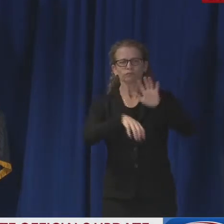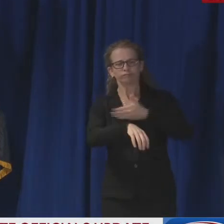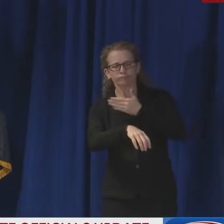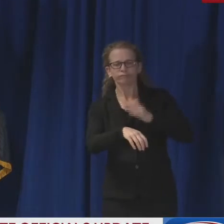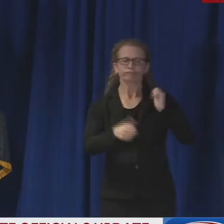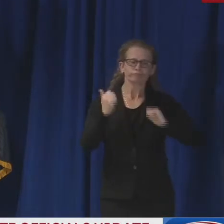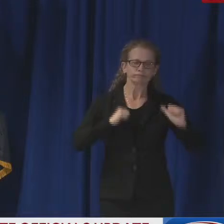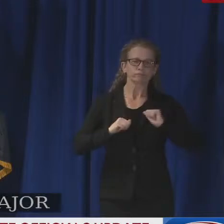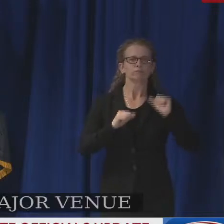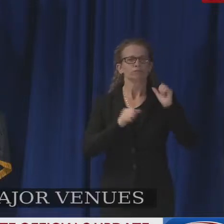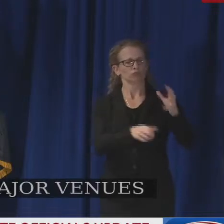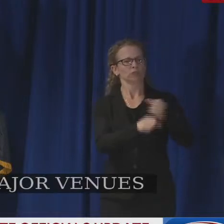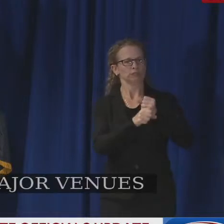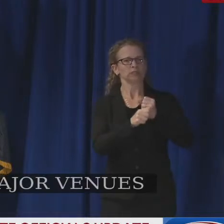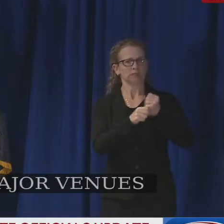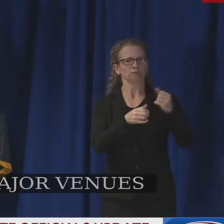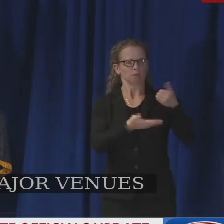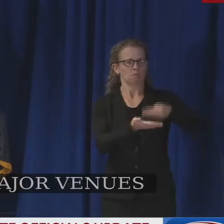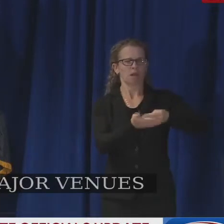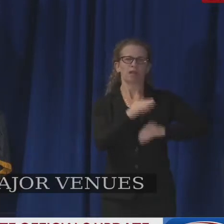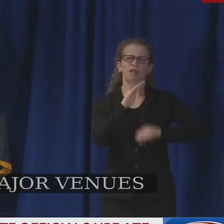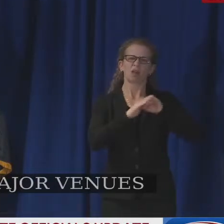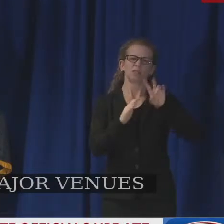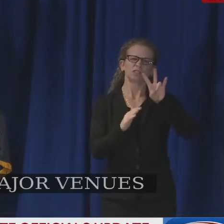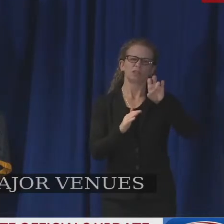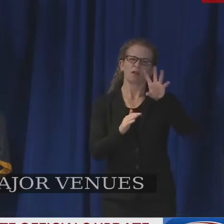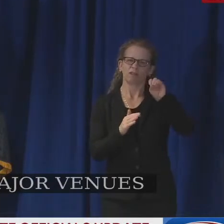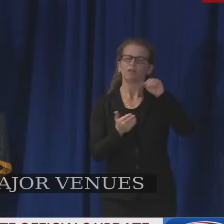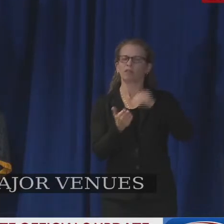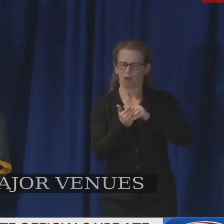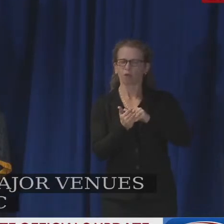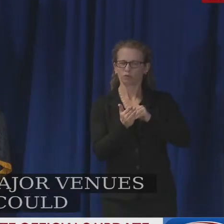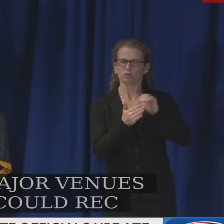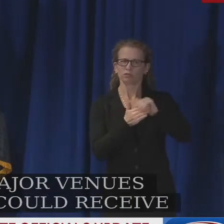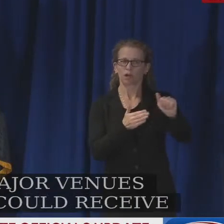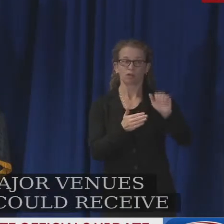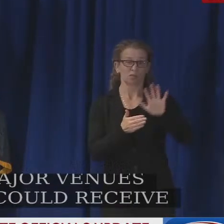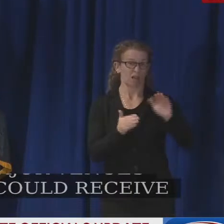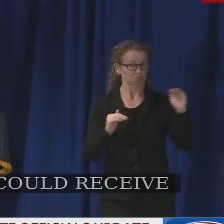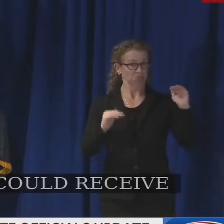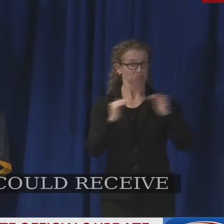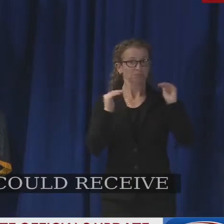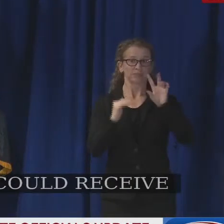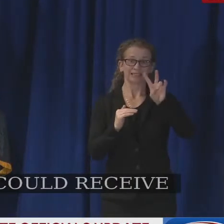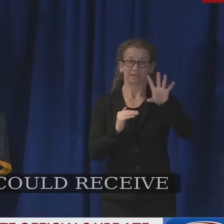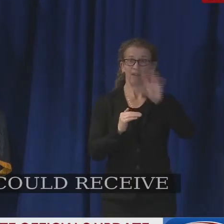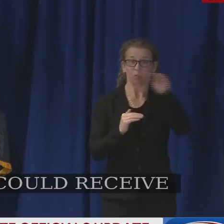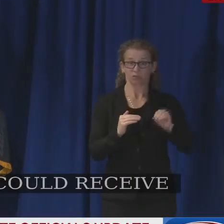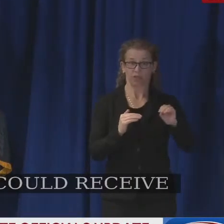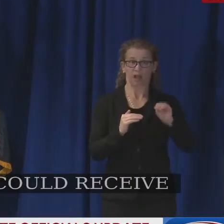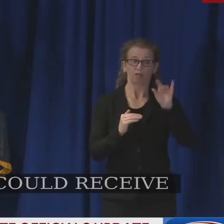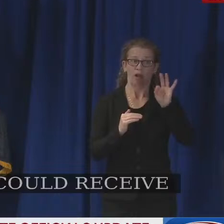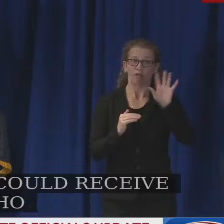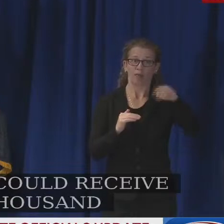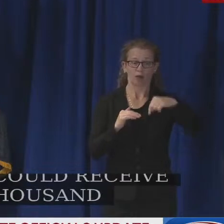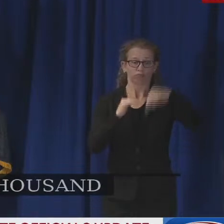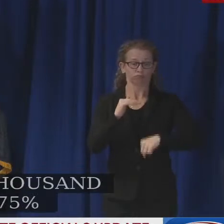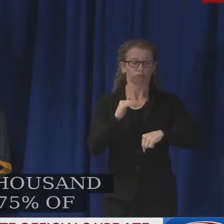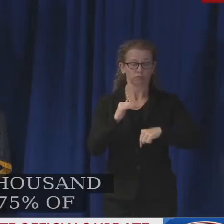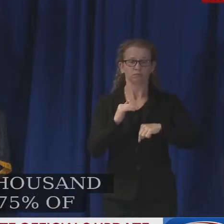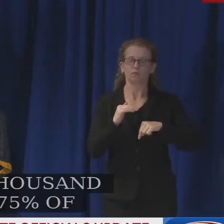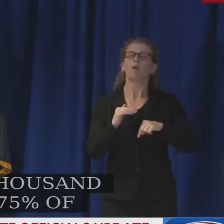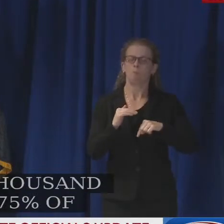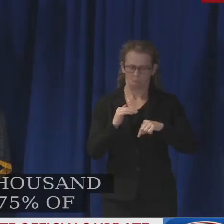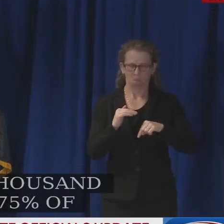up to $750,000, or about 75% of their unmet operating expenses. And again, those funds will be going